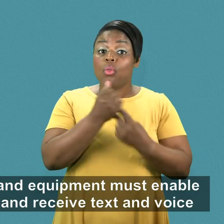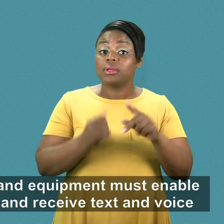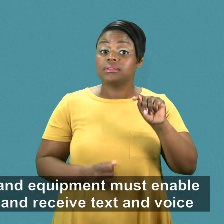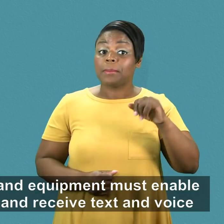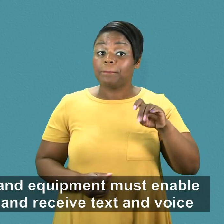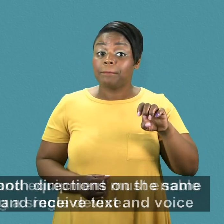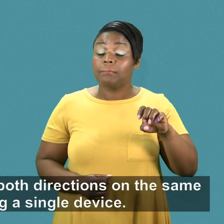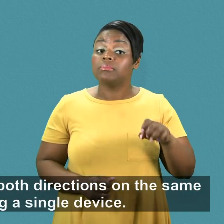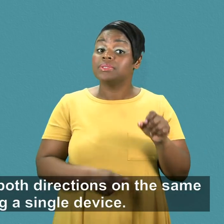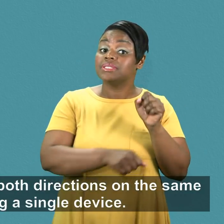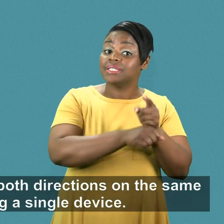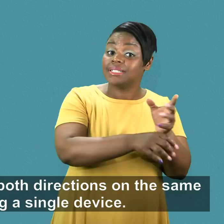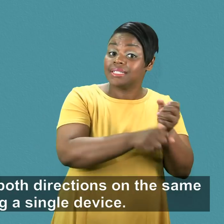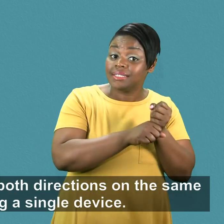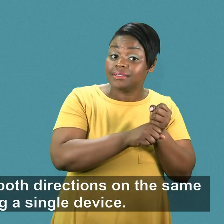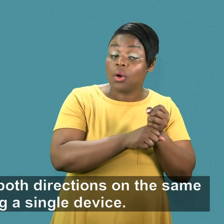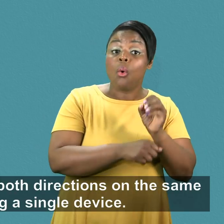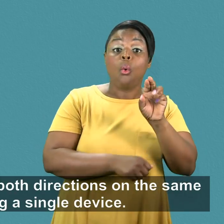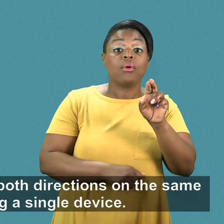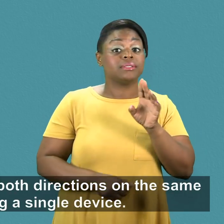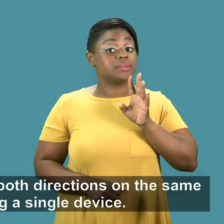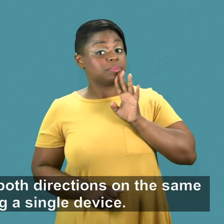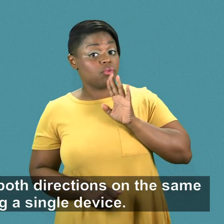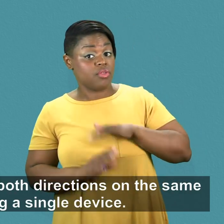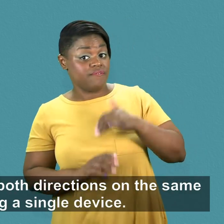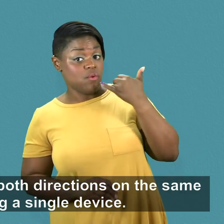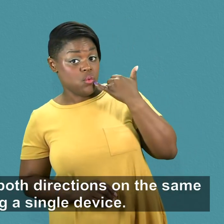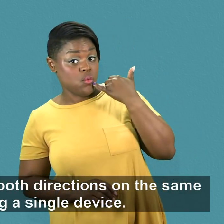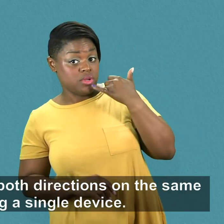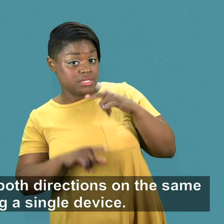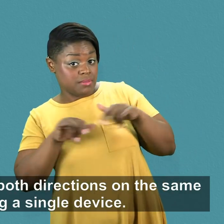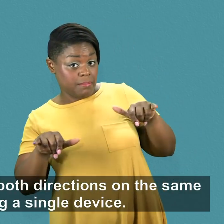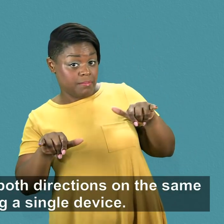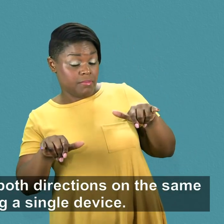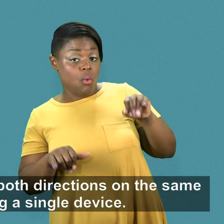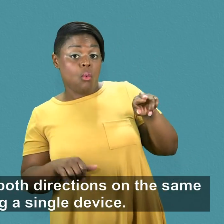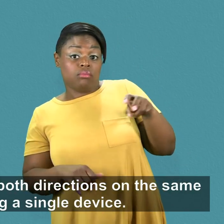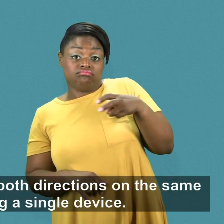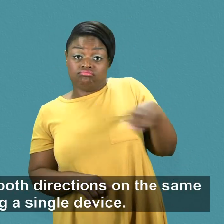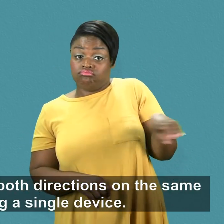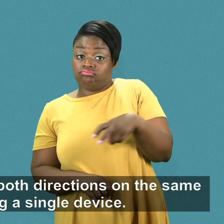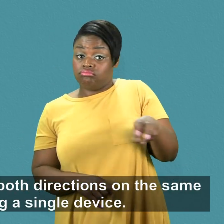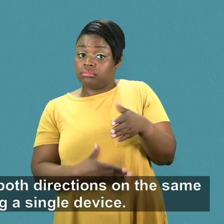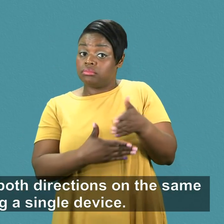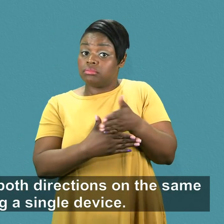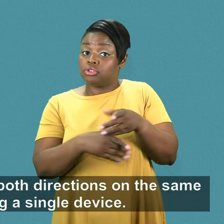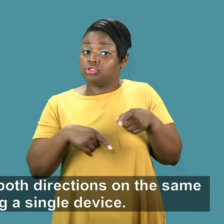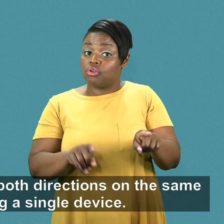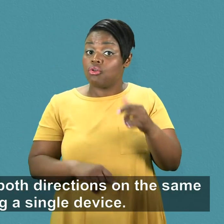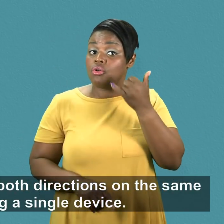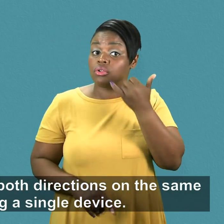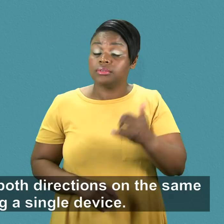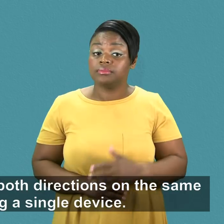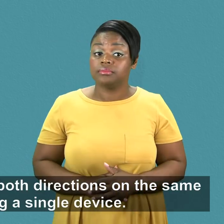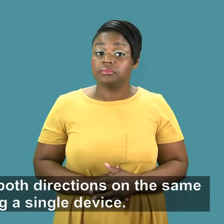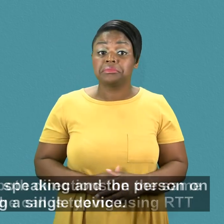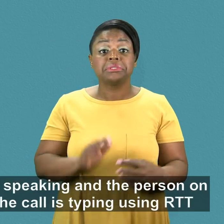and voice simultaneously in both directions on the same call using a single device. For